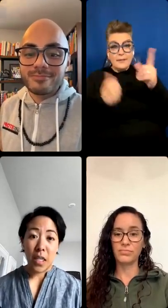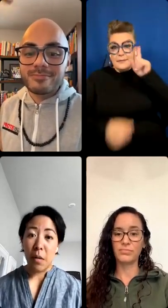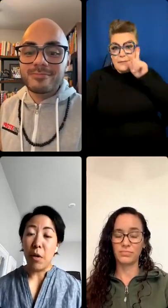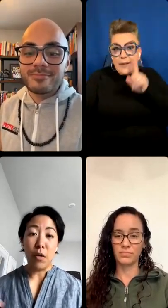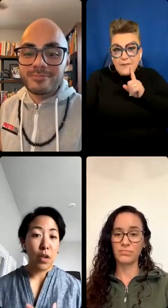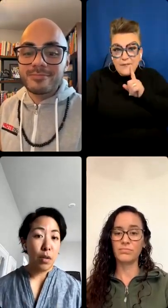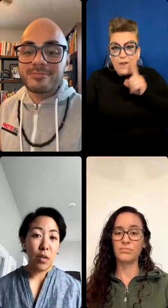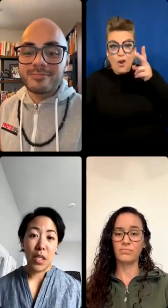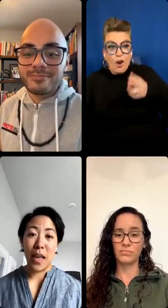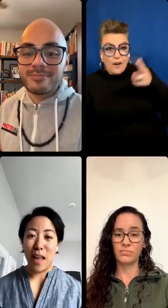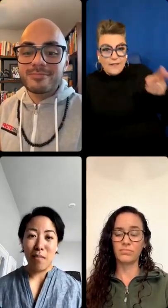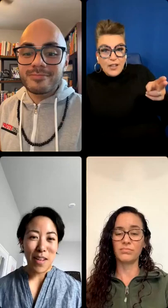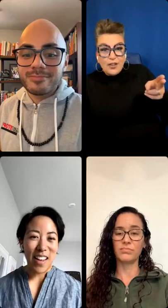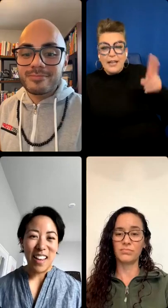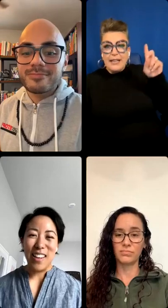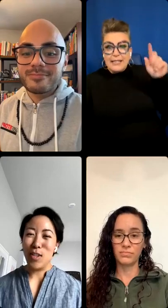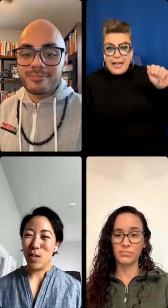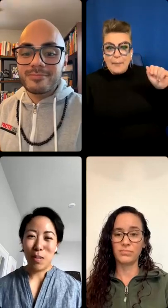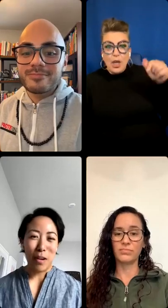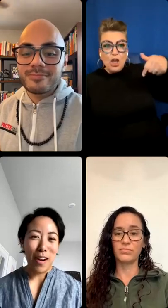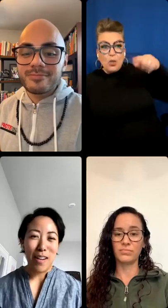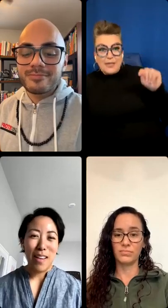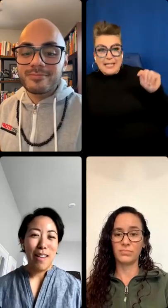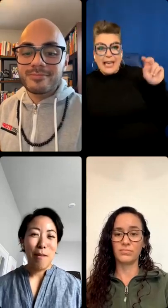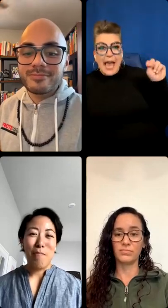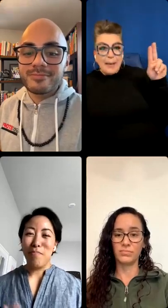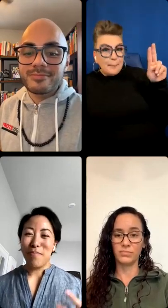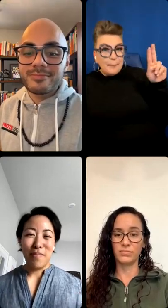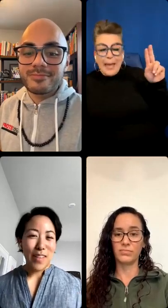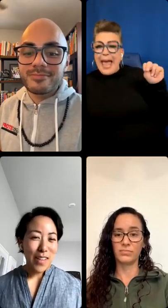hearing, disabled, QTNB, Two-Spirit,